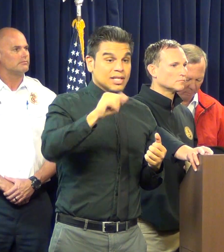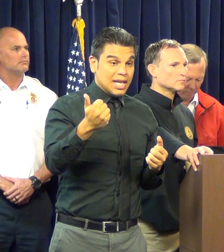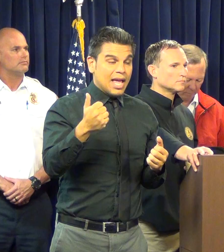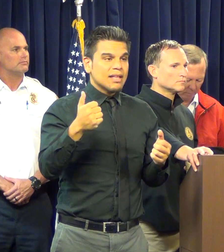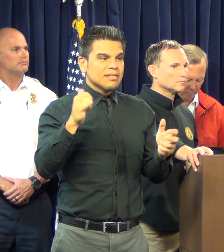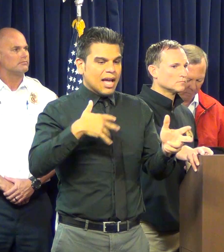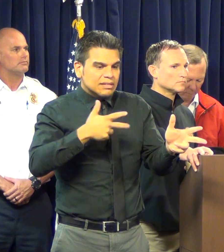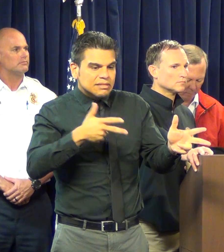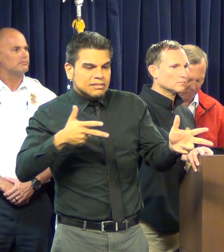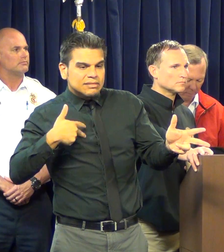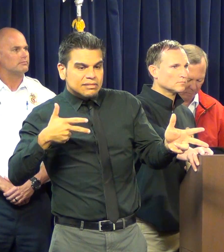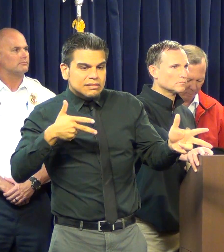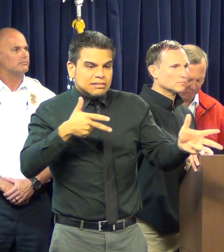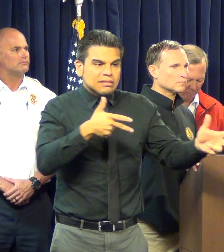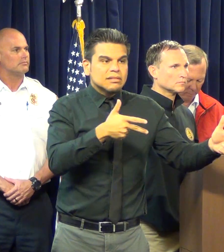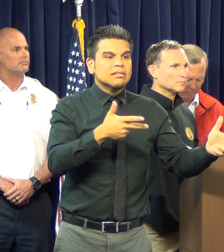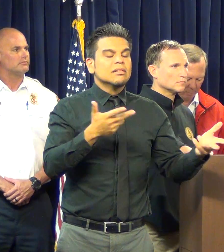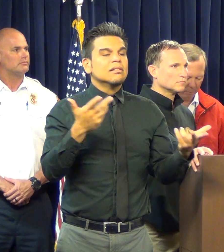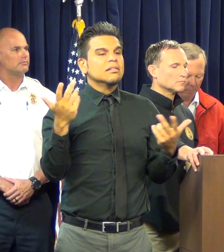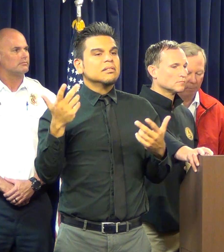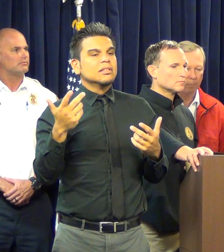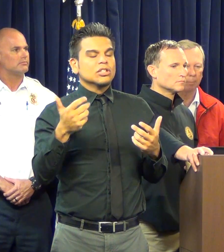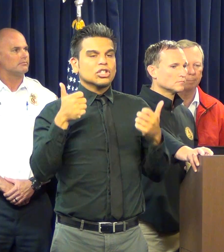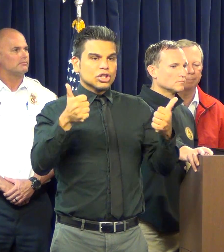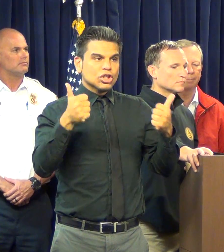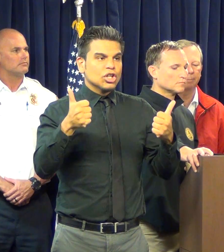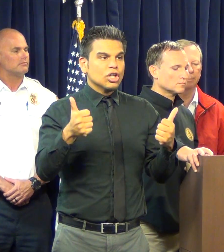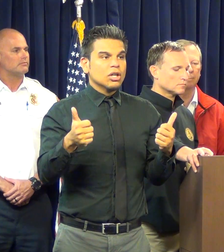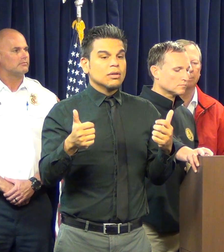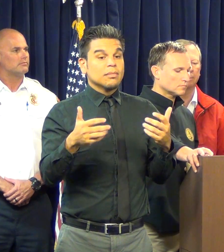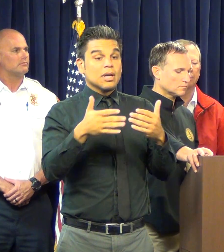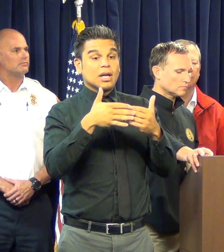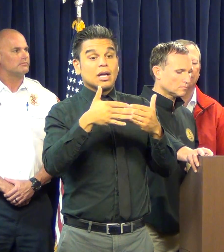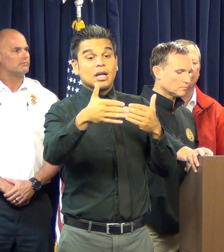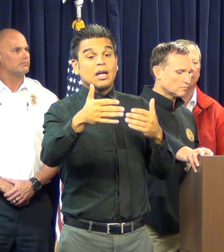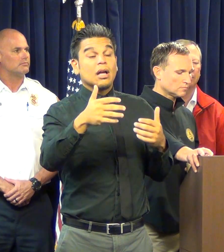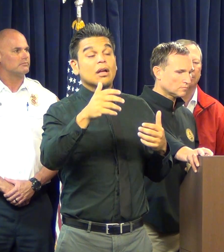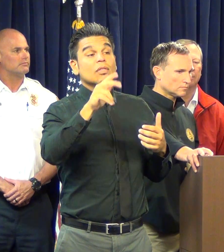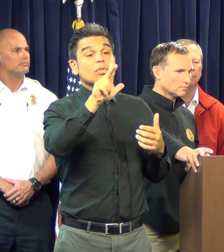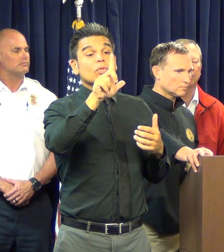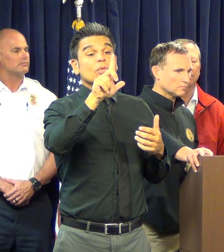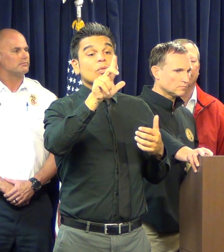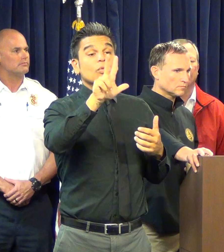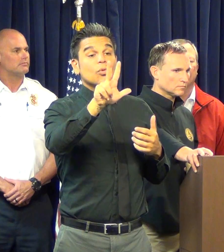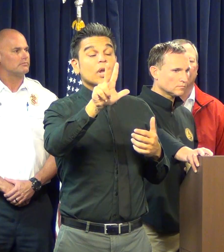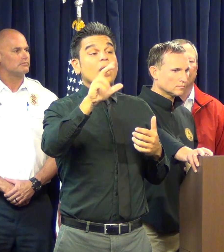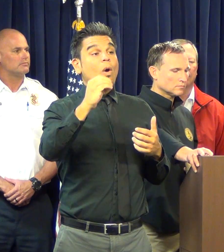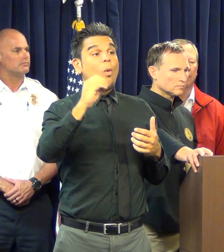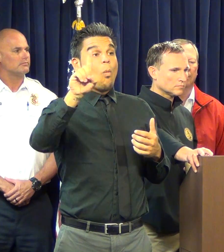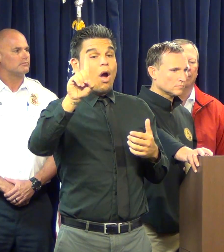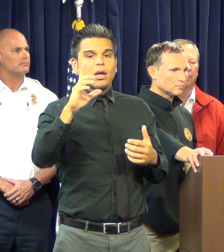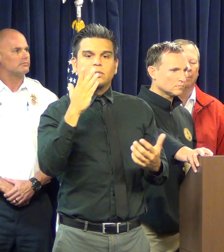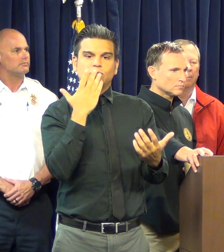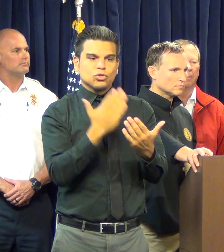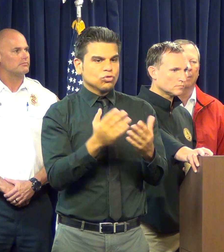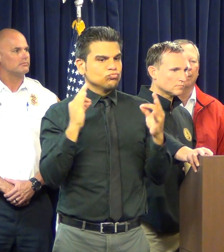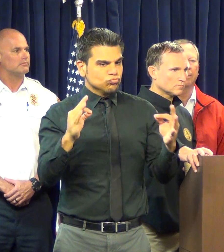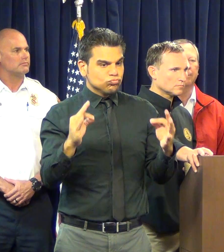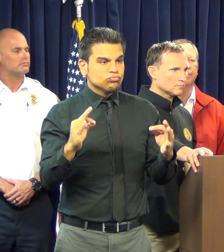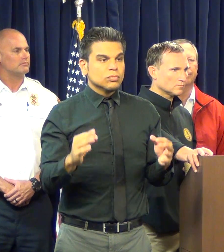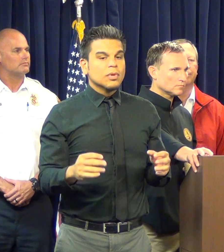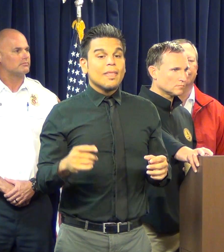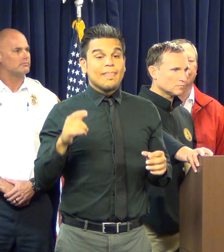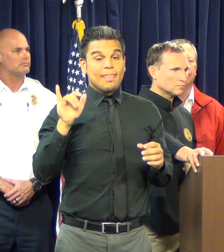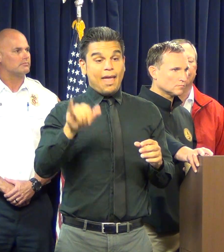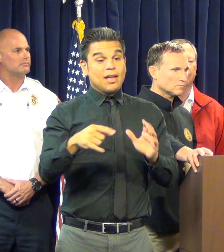good. However, everything stayed green beyond 301. So we had a lot of congestion leaving the city, which tells me that a lot of